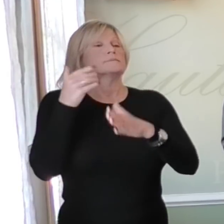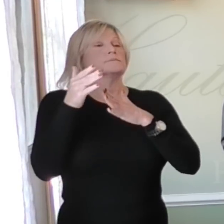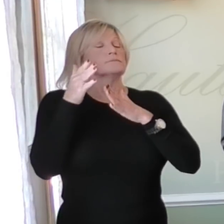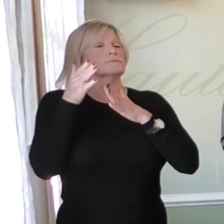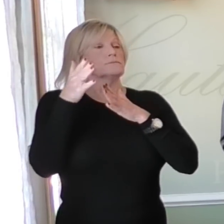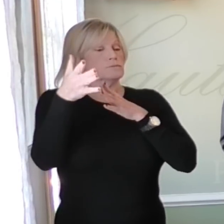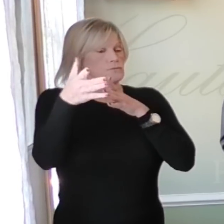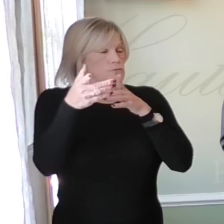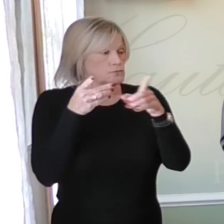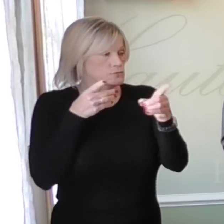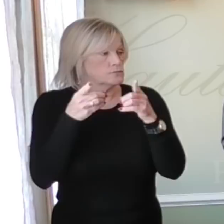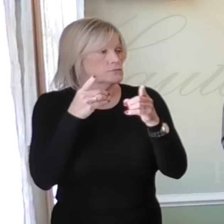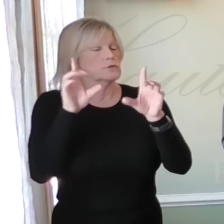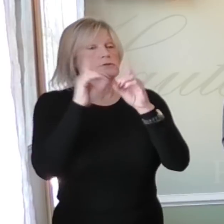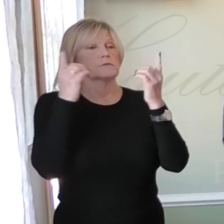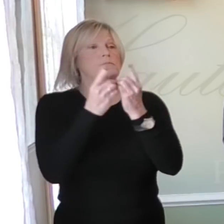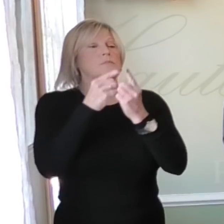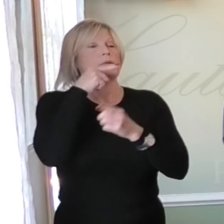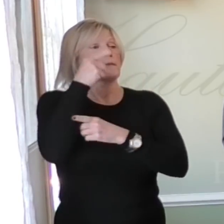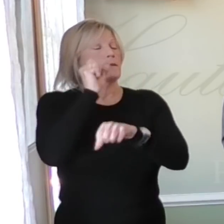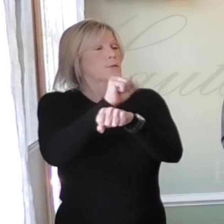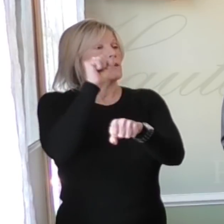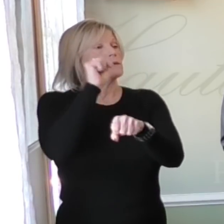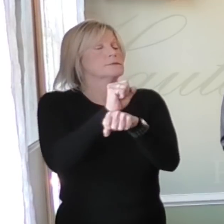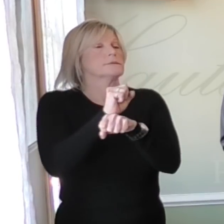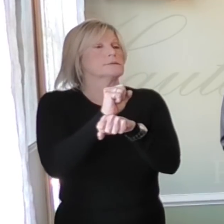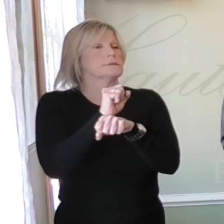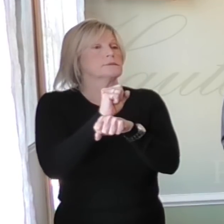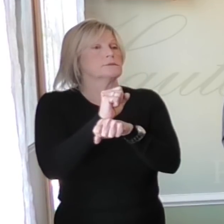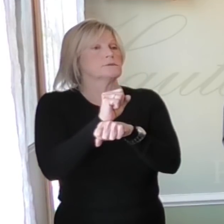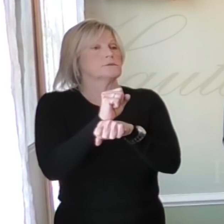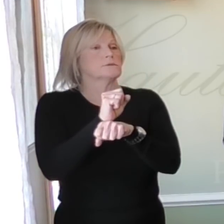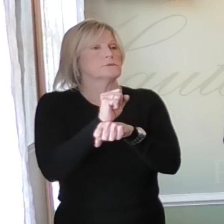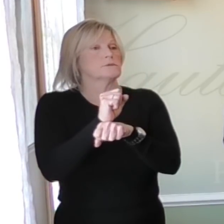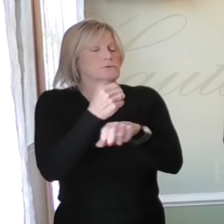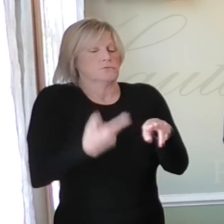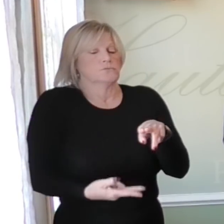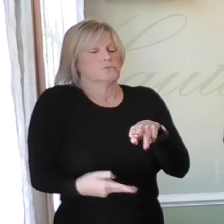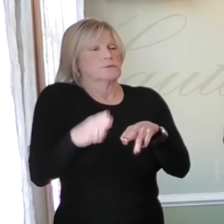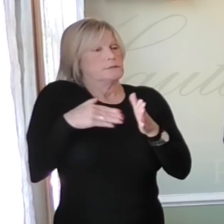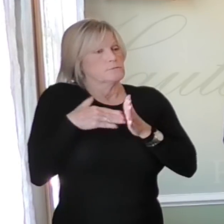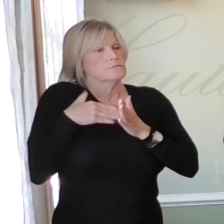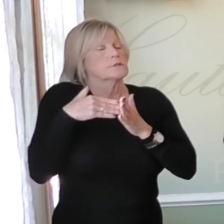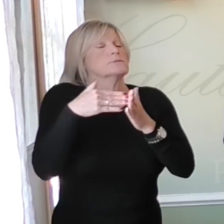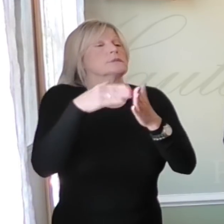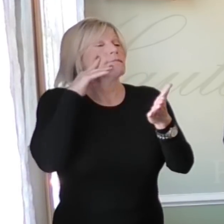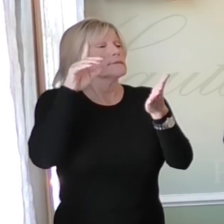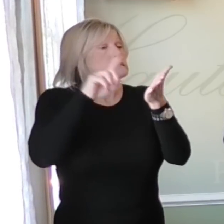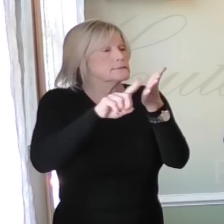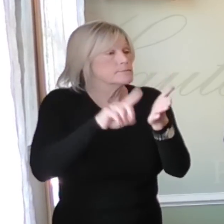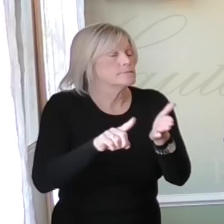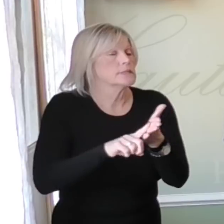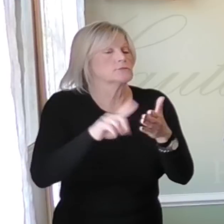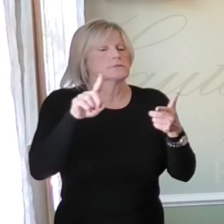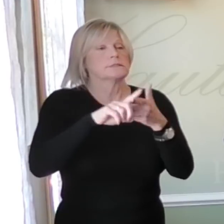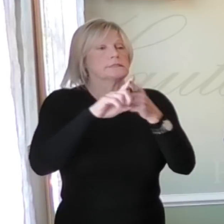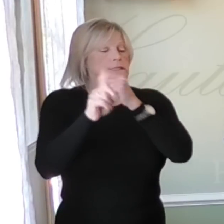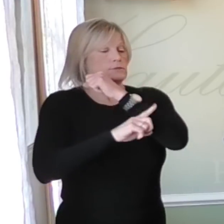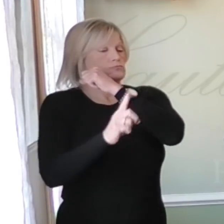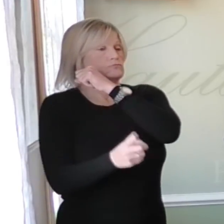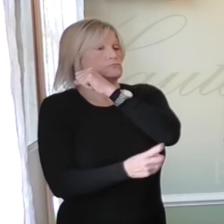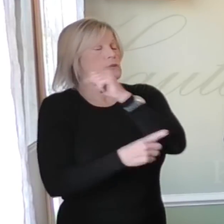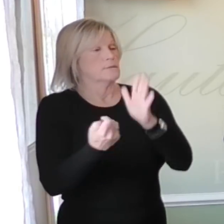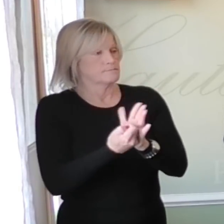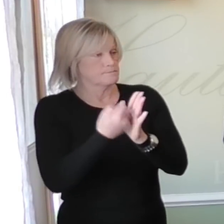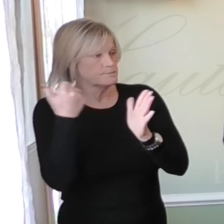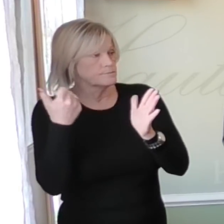directing our Department of Public Works to increase the frequency of inspection and debris